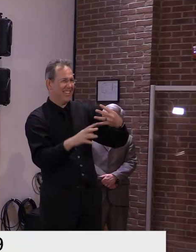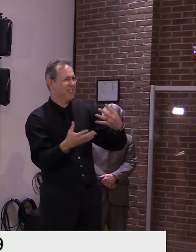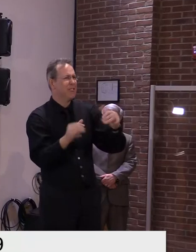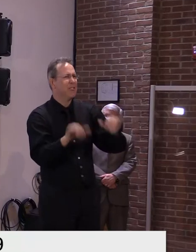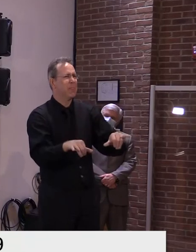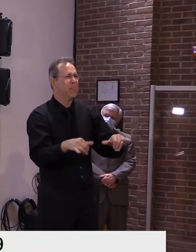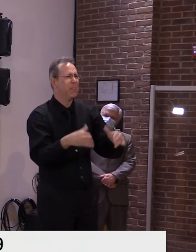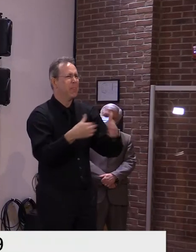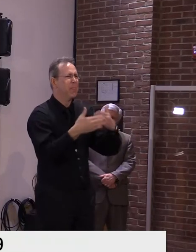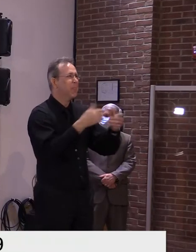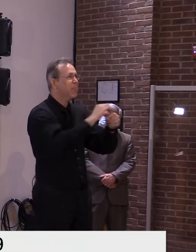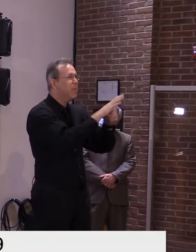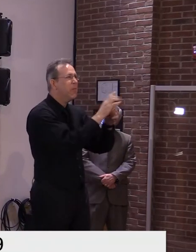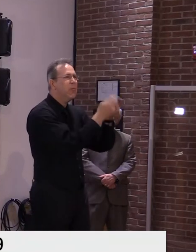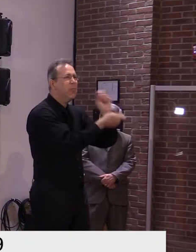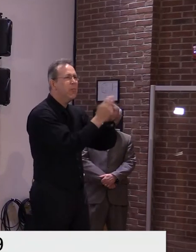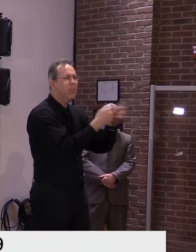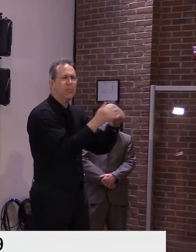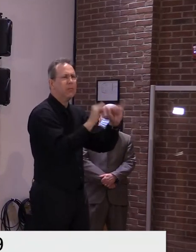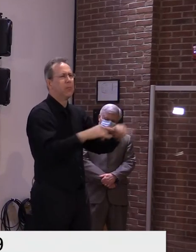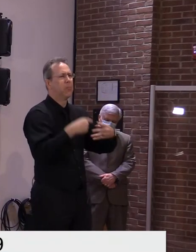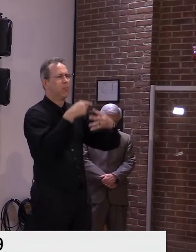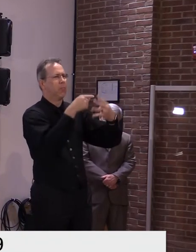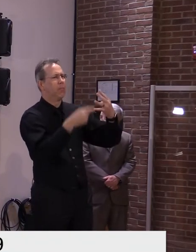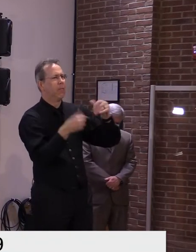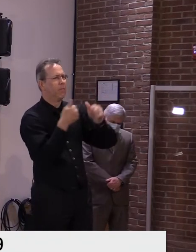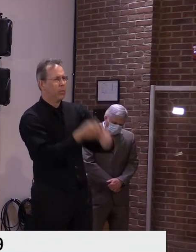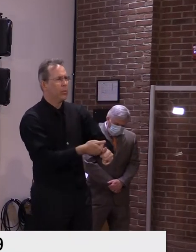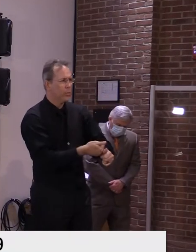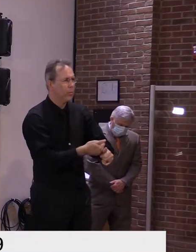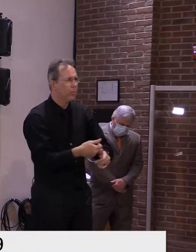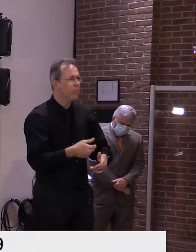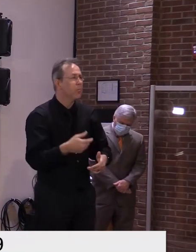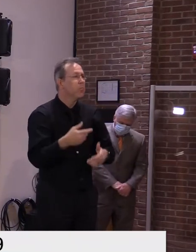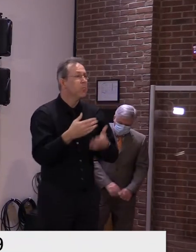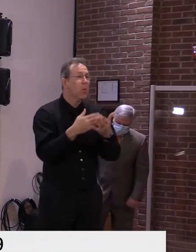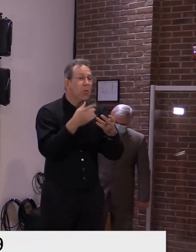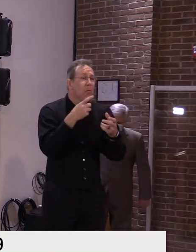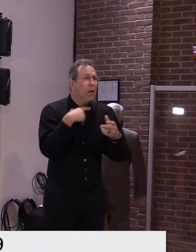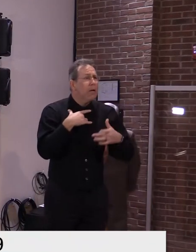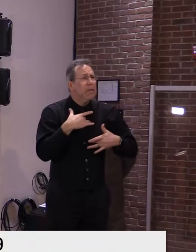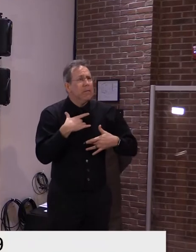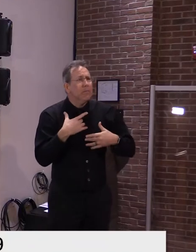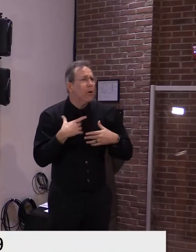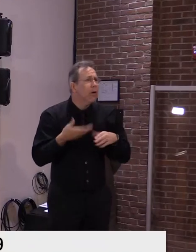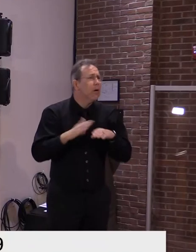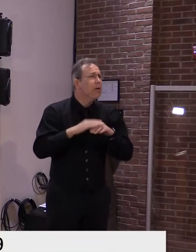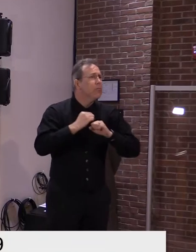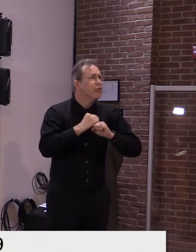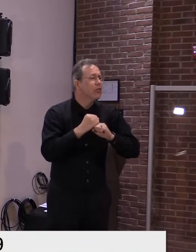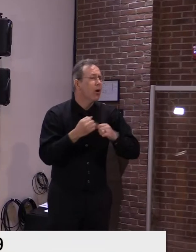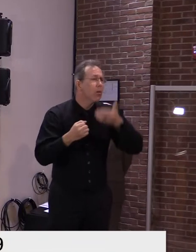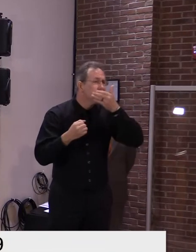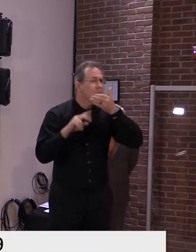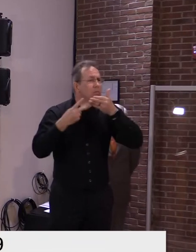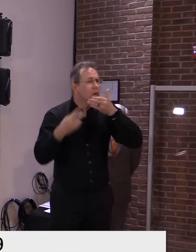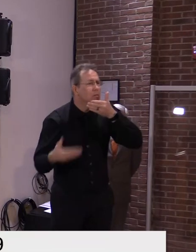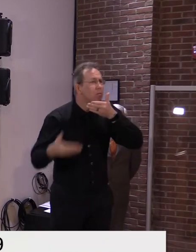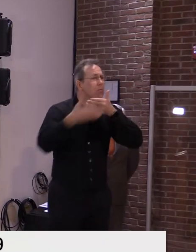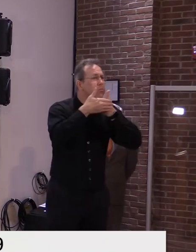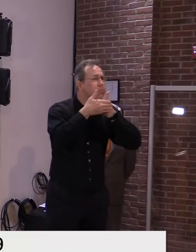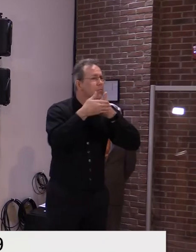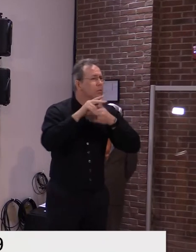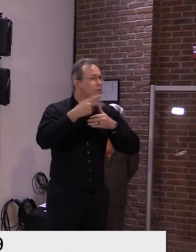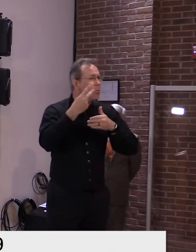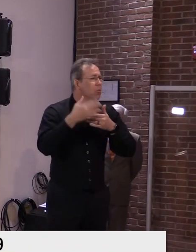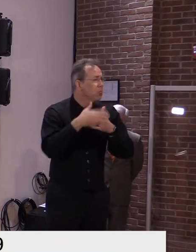doing more double masking, making sure that your mask has no gaps on the sides so that you're getting